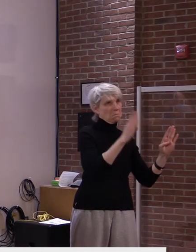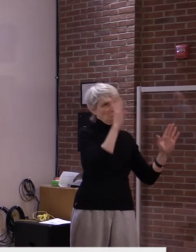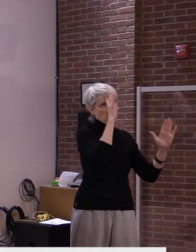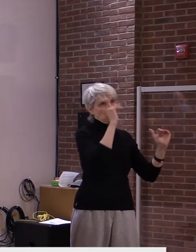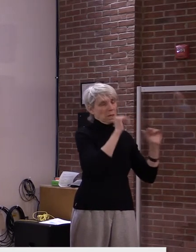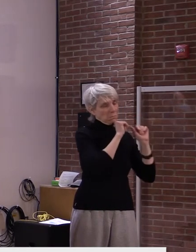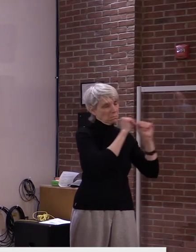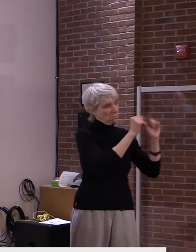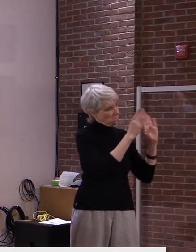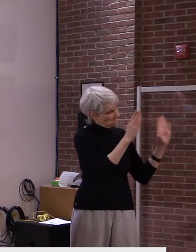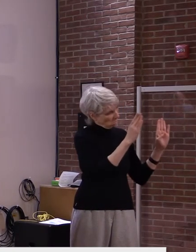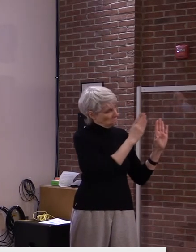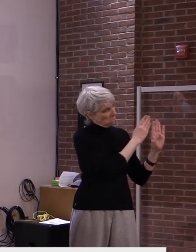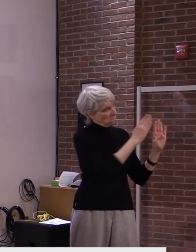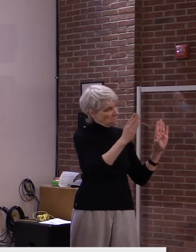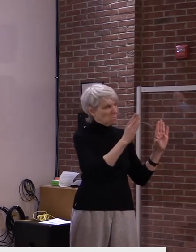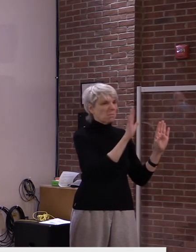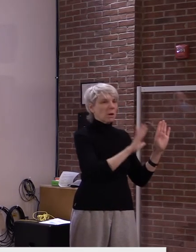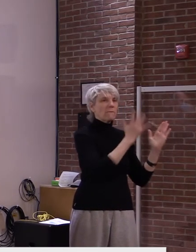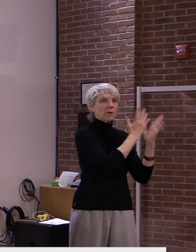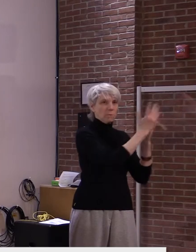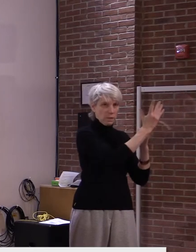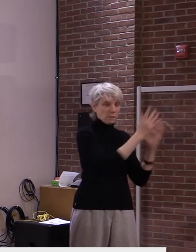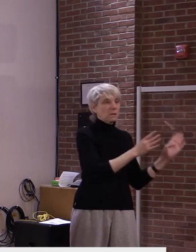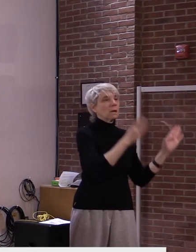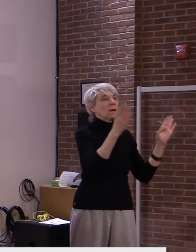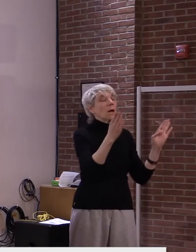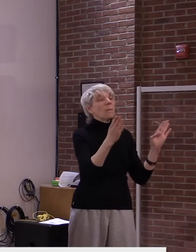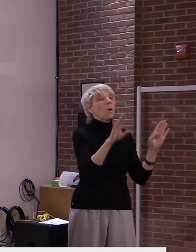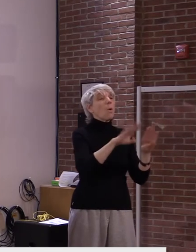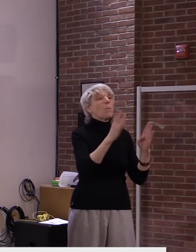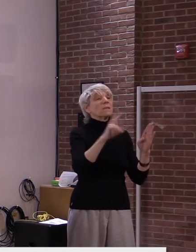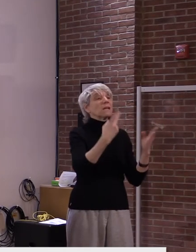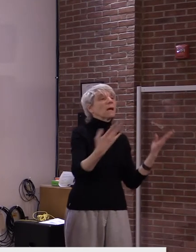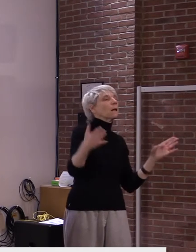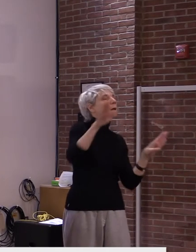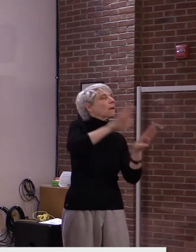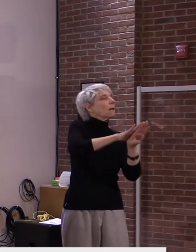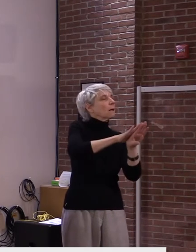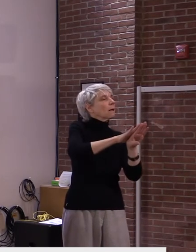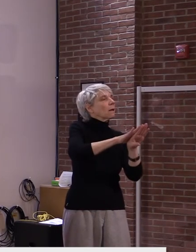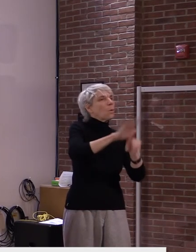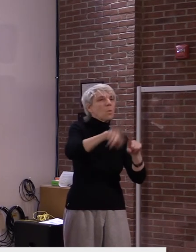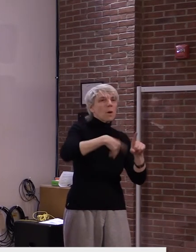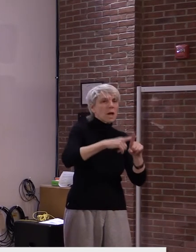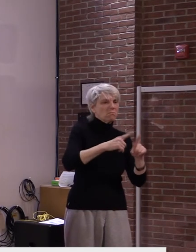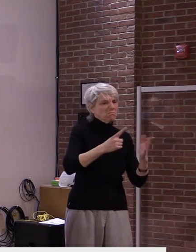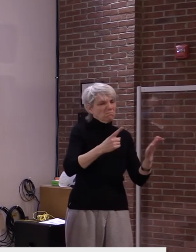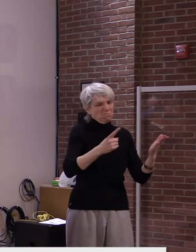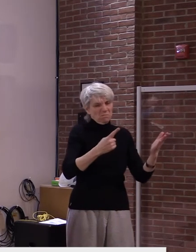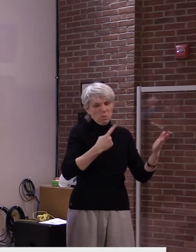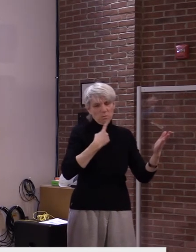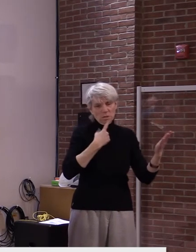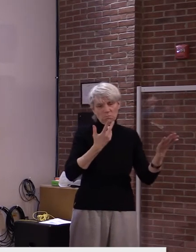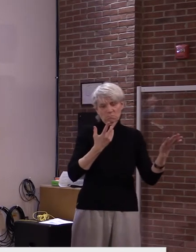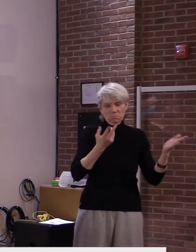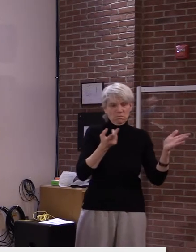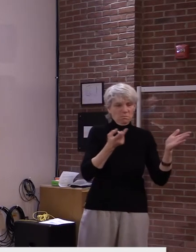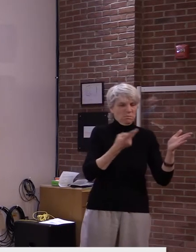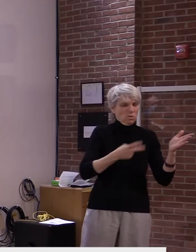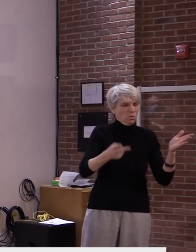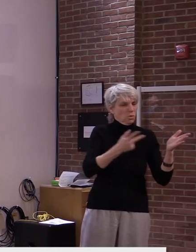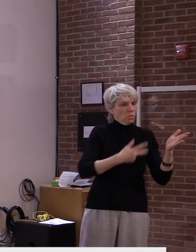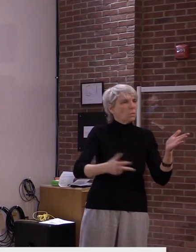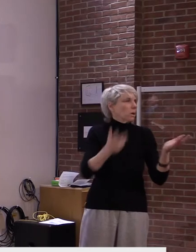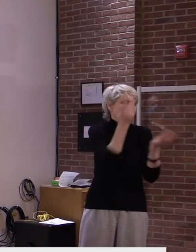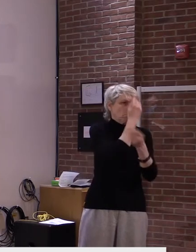for registration, we'll make a determination, I think, in the next few weeks, and go